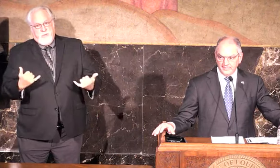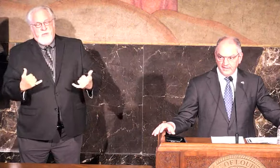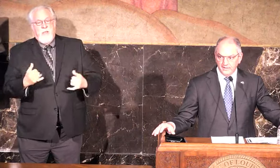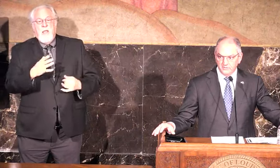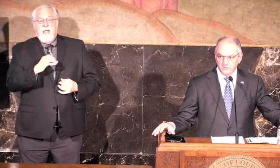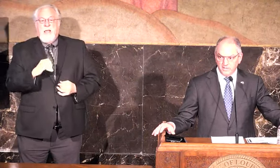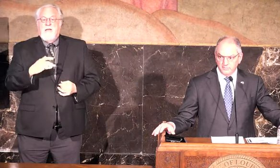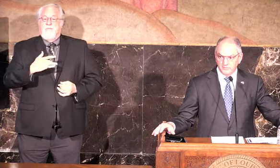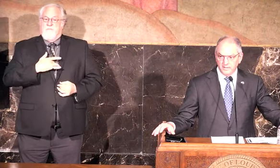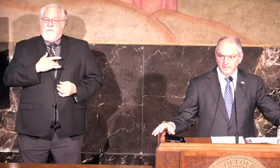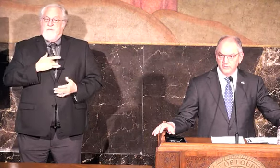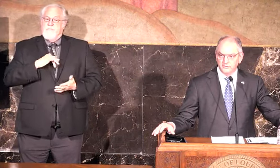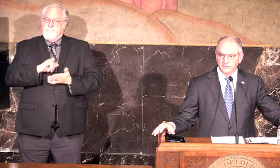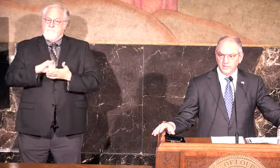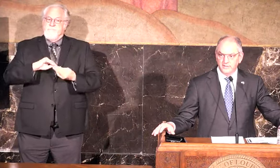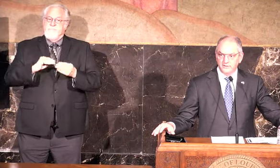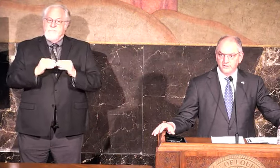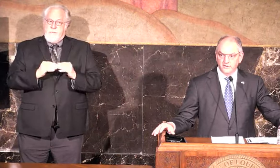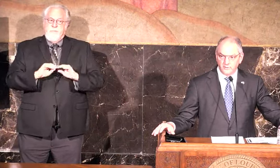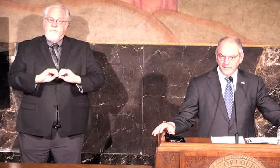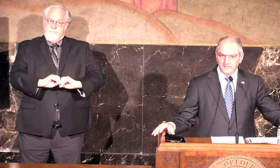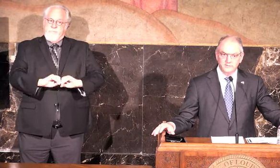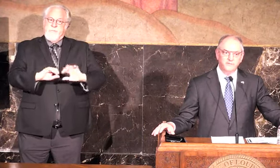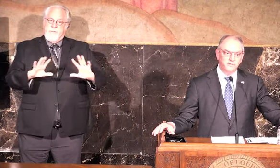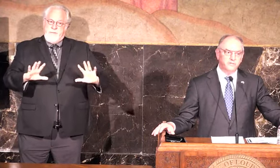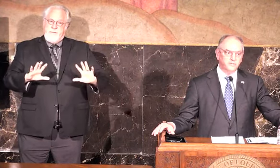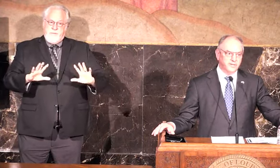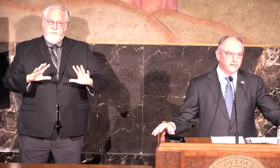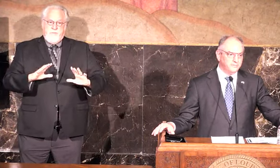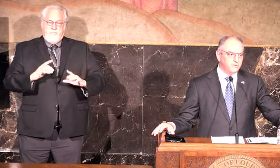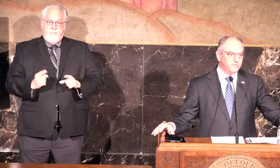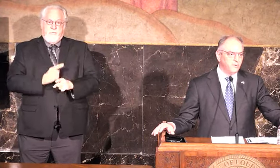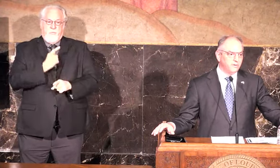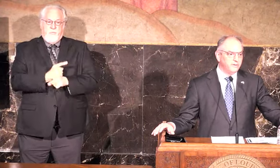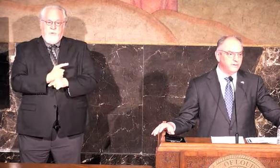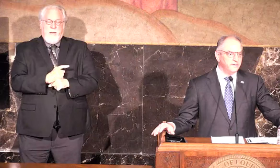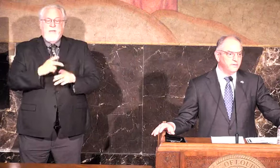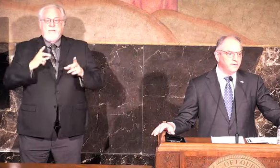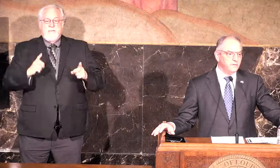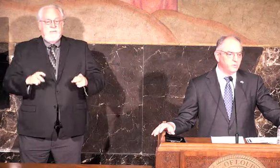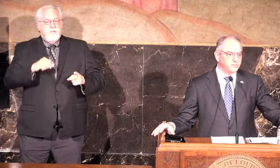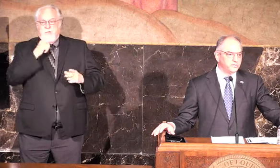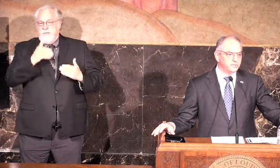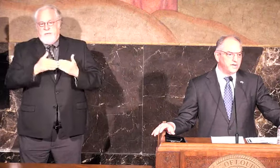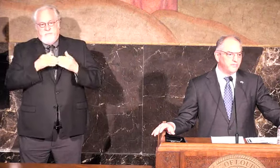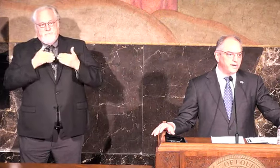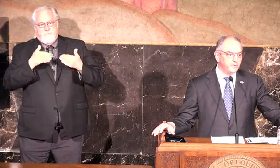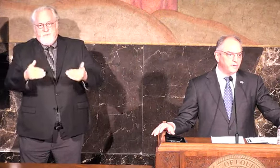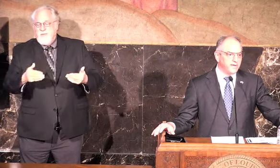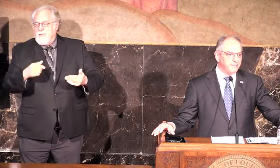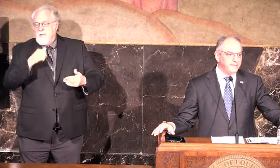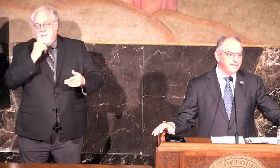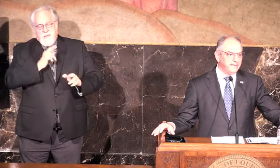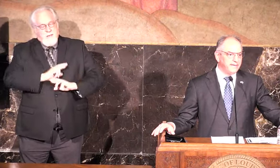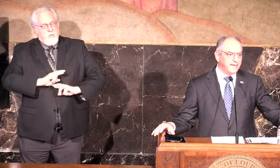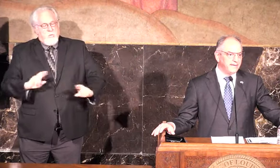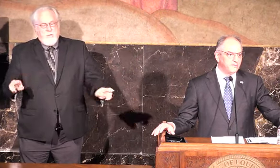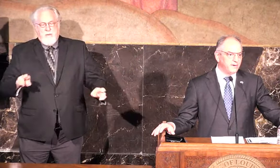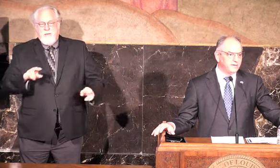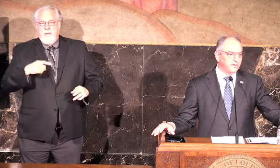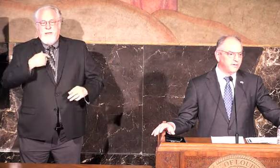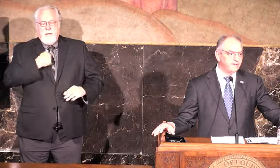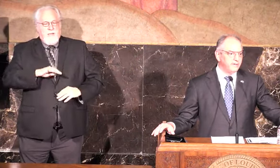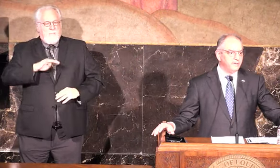And I think these numbers make crystal clear the correctness of the decision not to move forward. We're just not ready. We're not meeting the